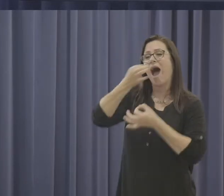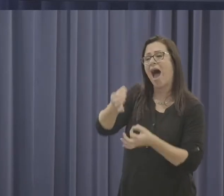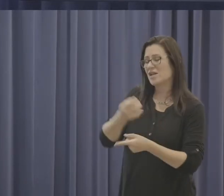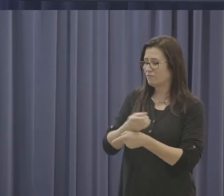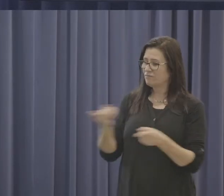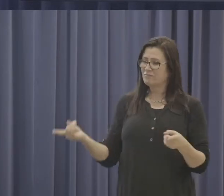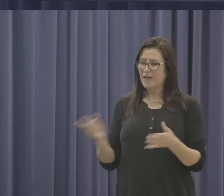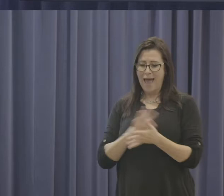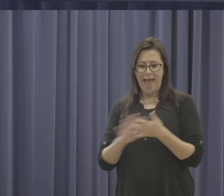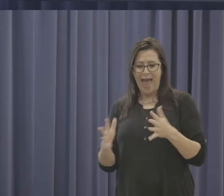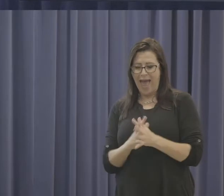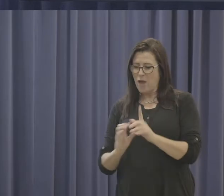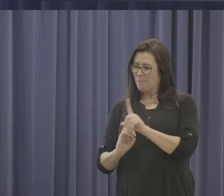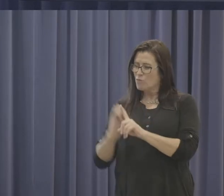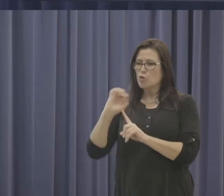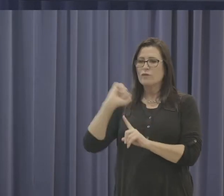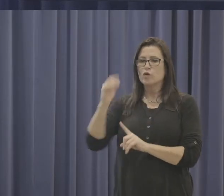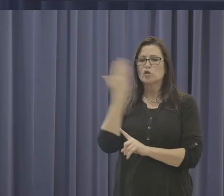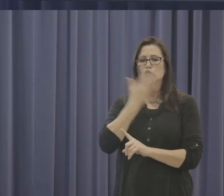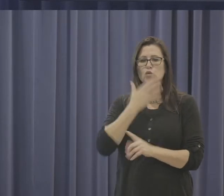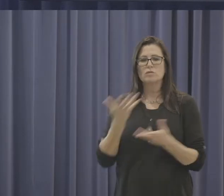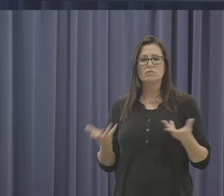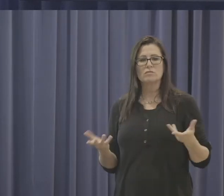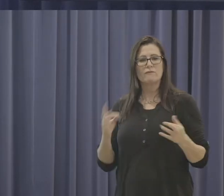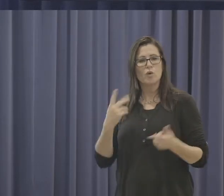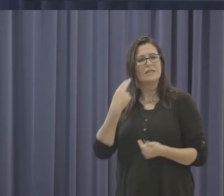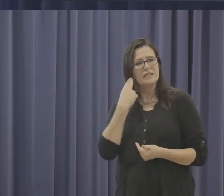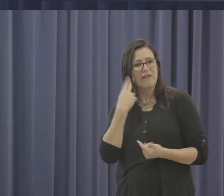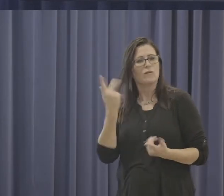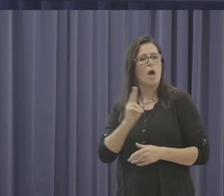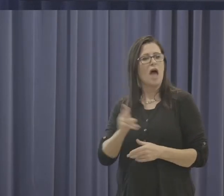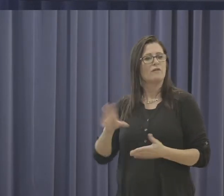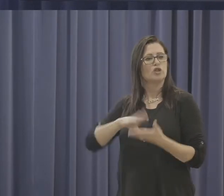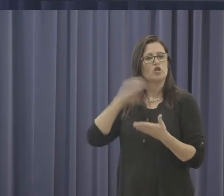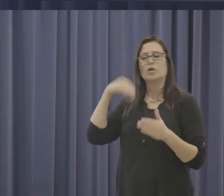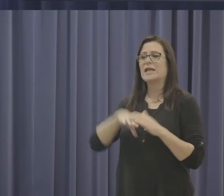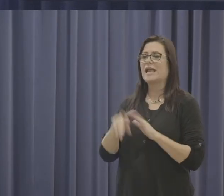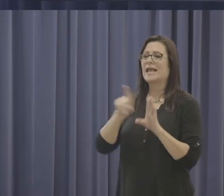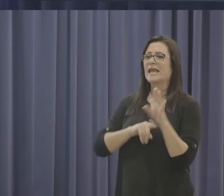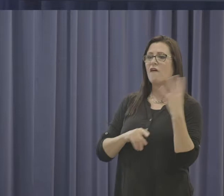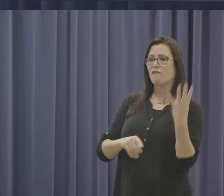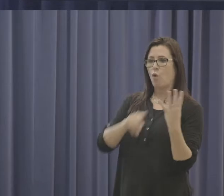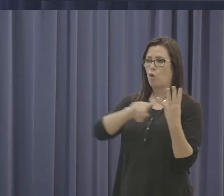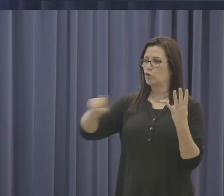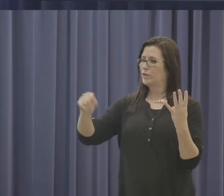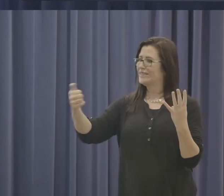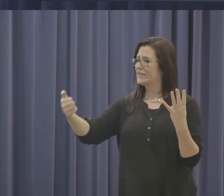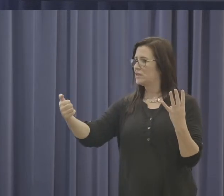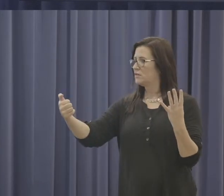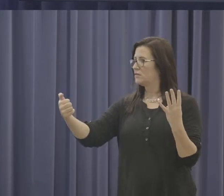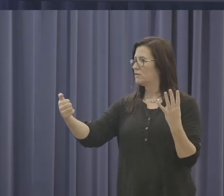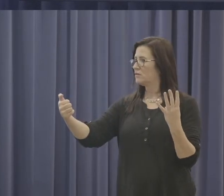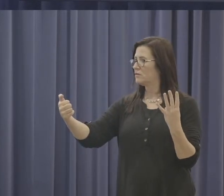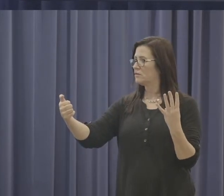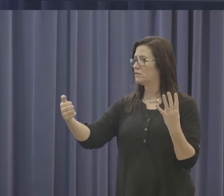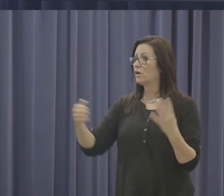something that would improve school experiences for deaf or hard of hearing students in years 4 to 6. Each